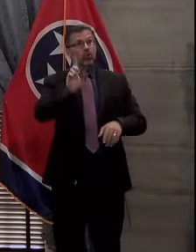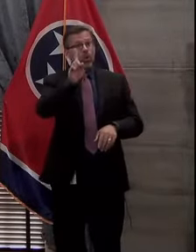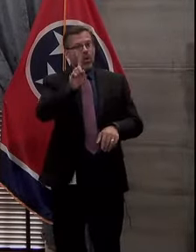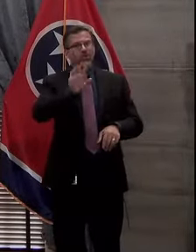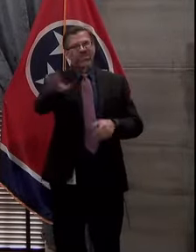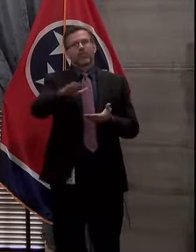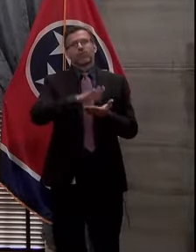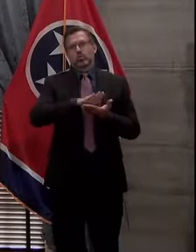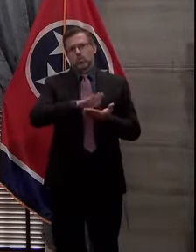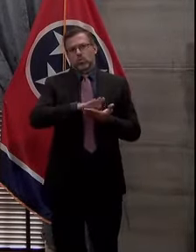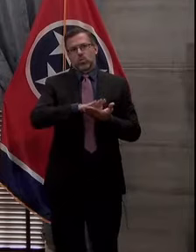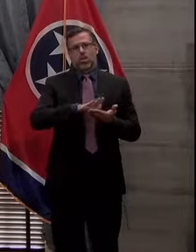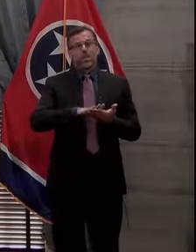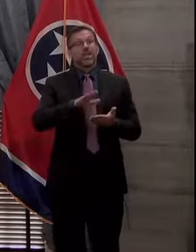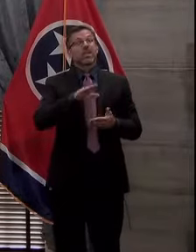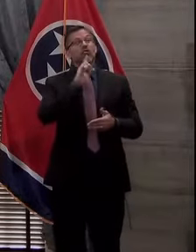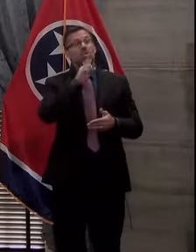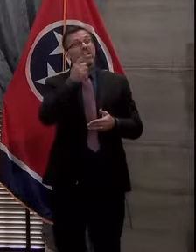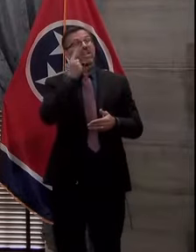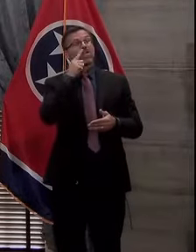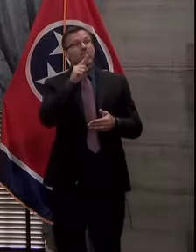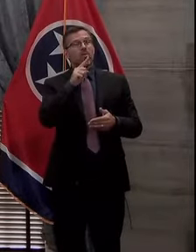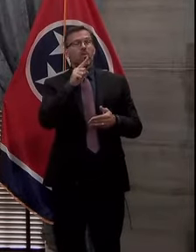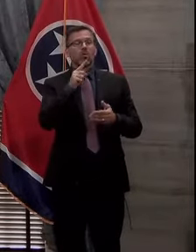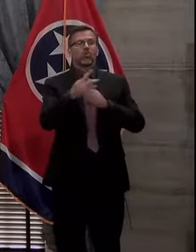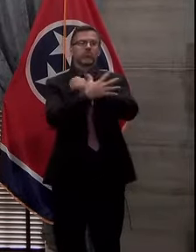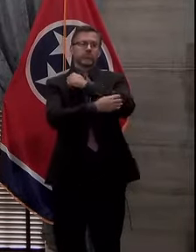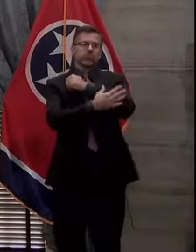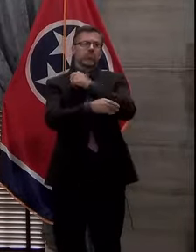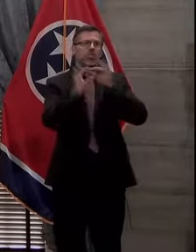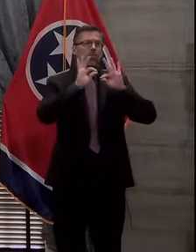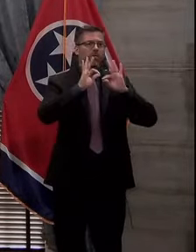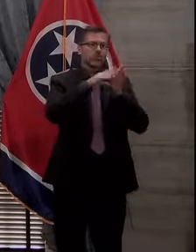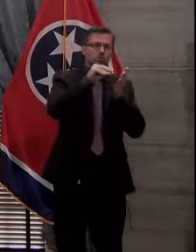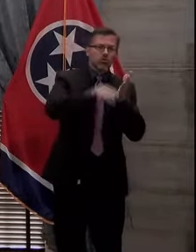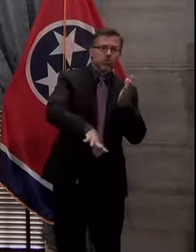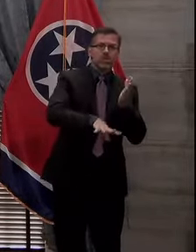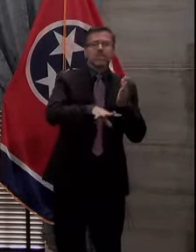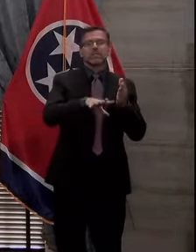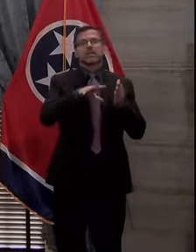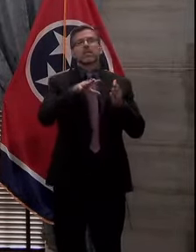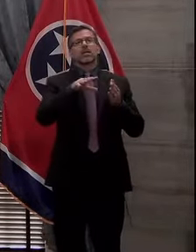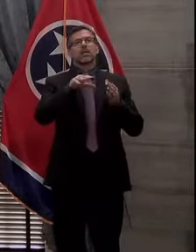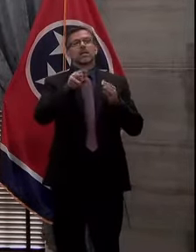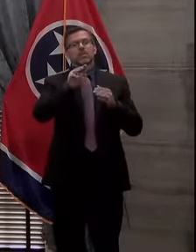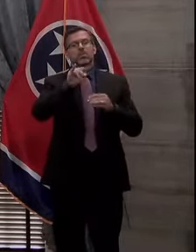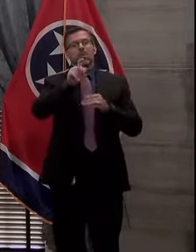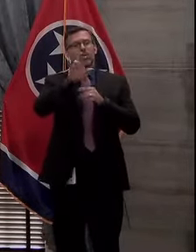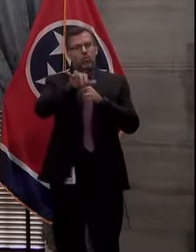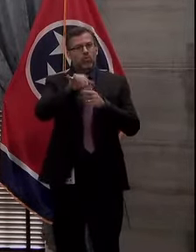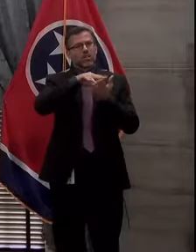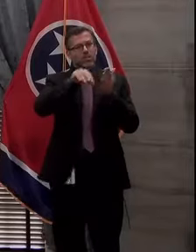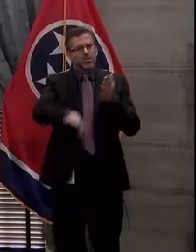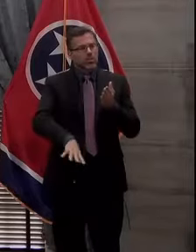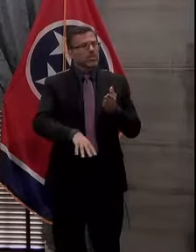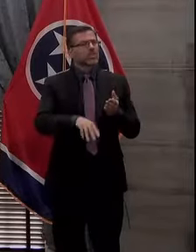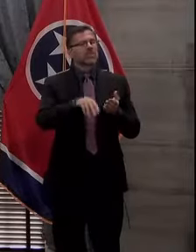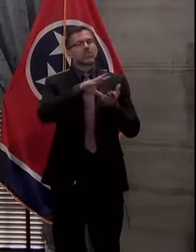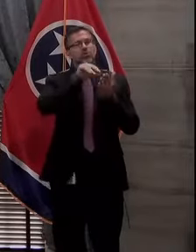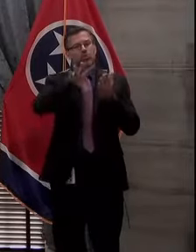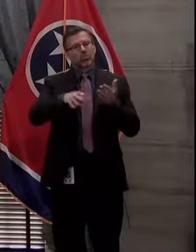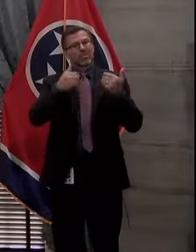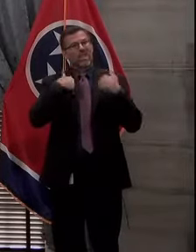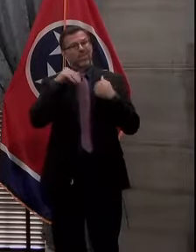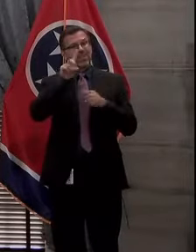true for low-income students, for minority students, for students with disabilities who depend on the services and